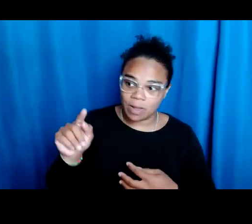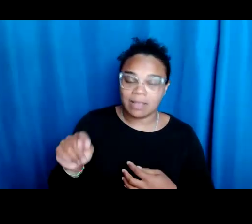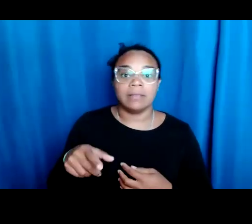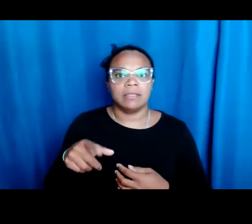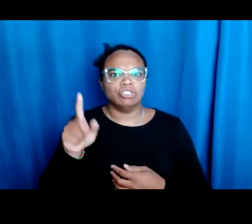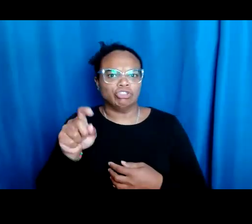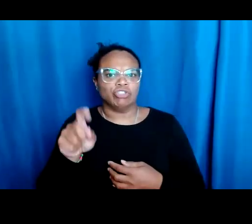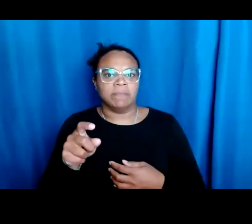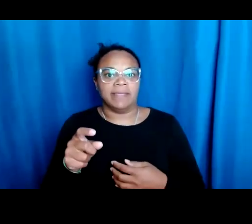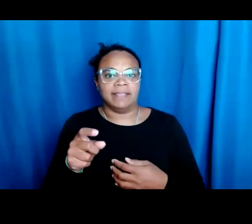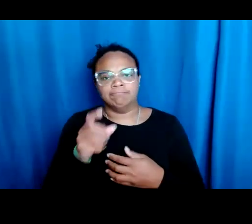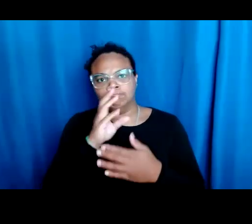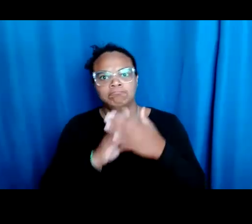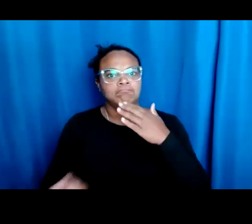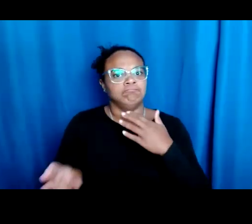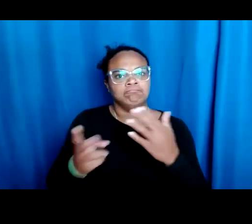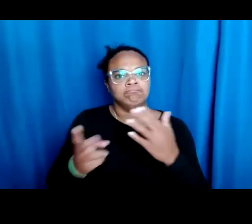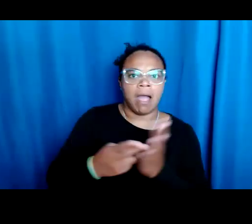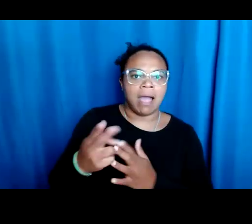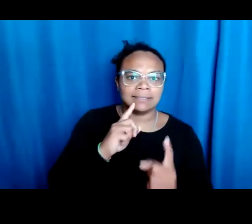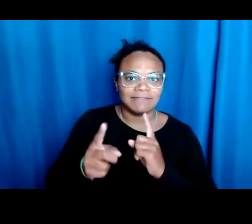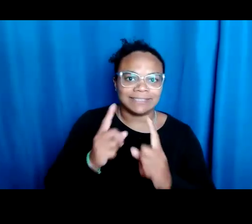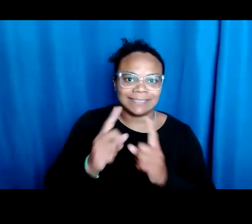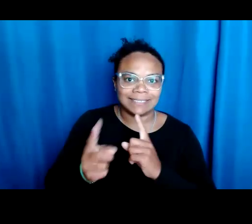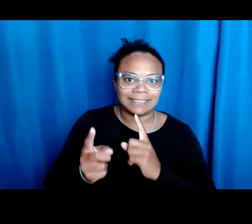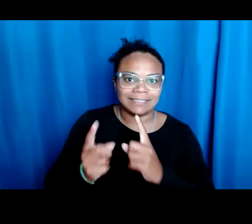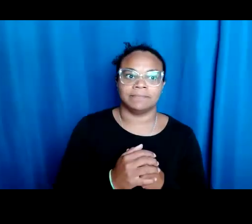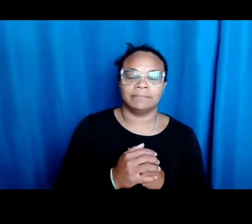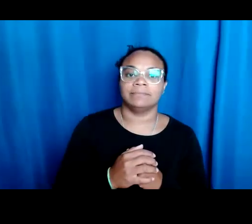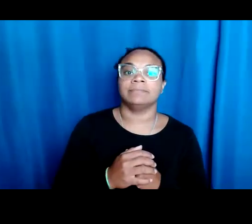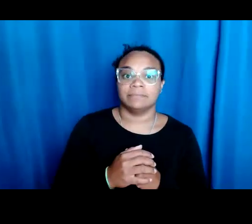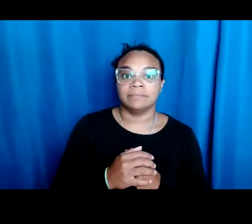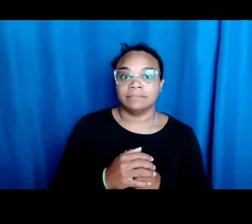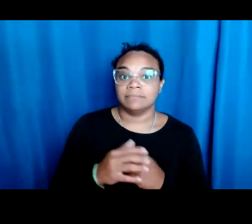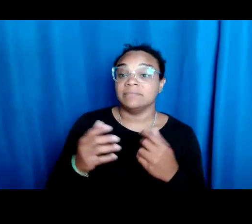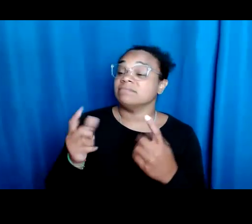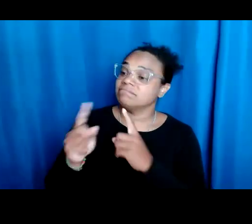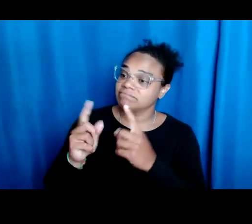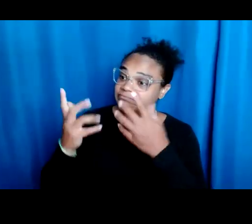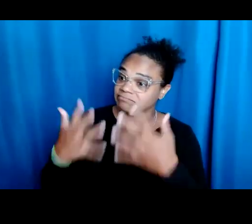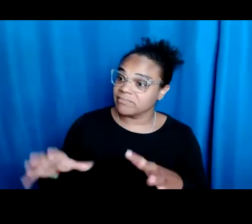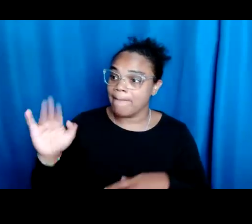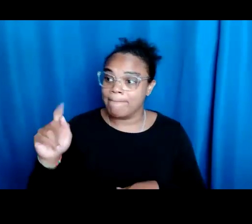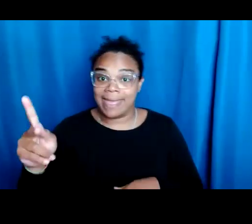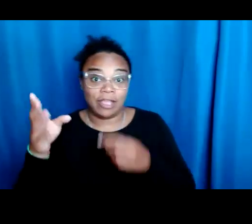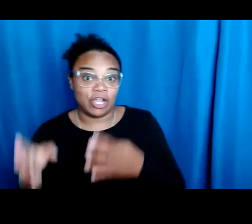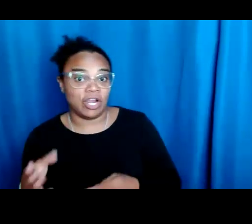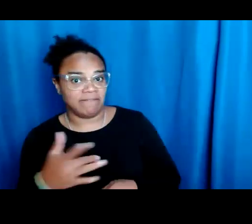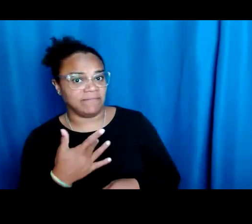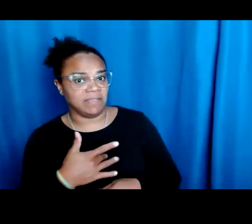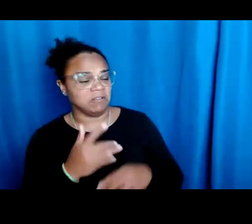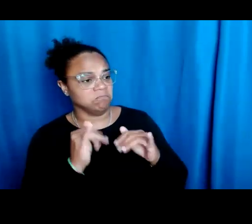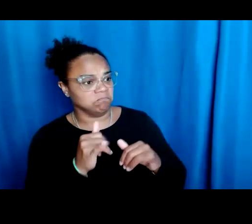to make the banker feel like, this is definitely someone that we can work